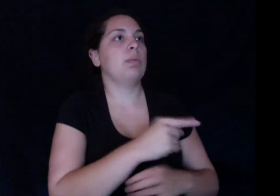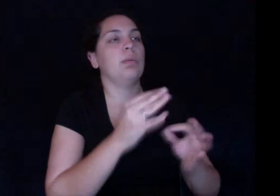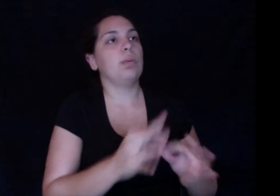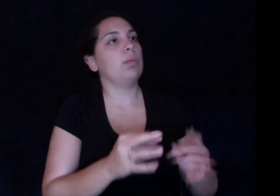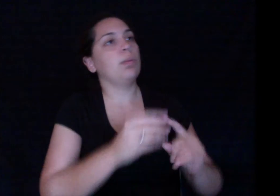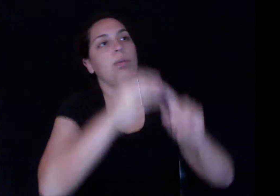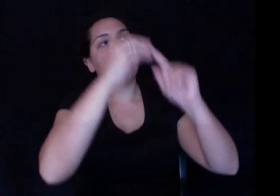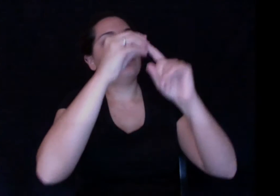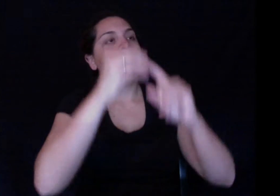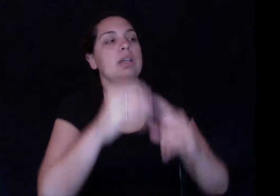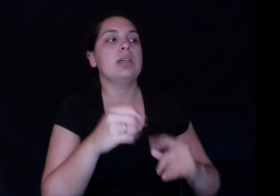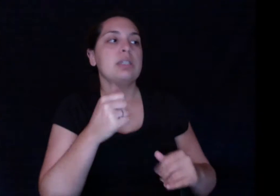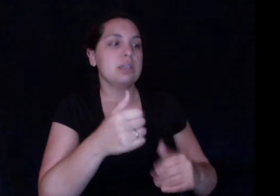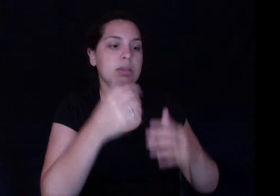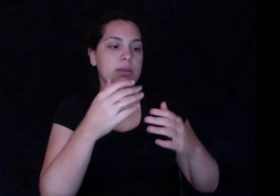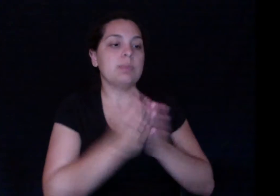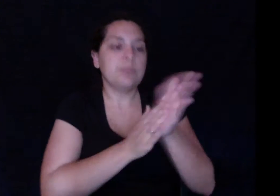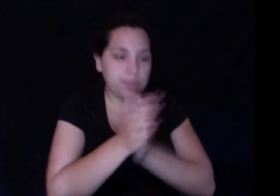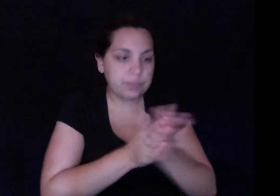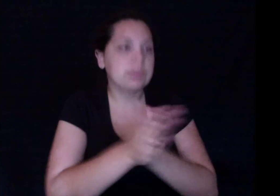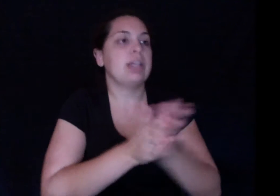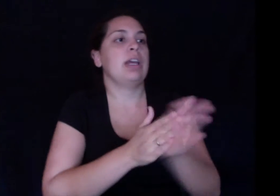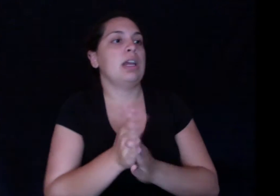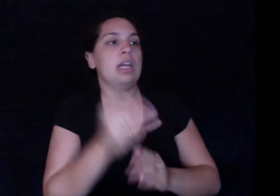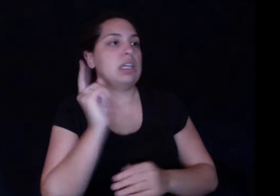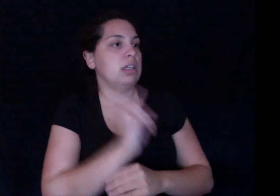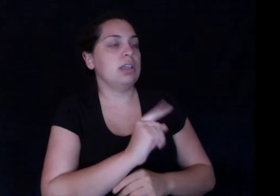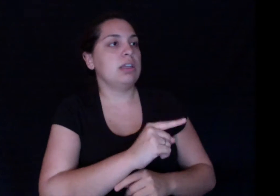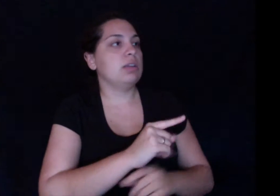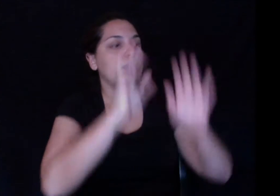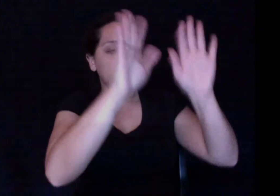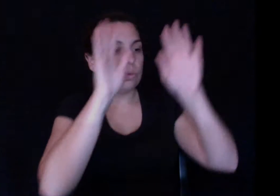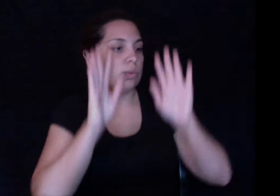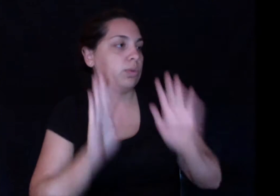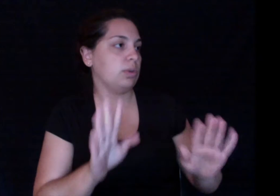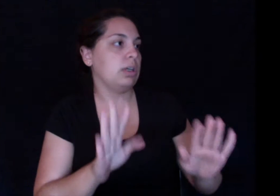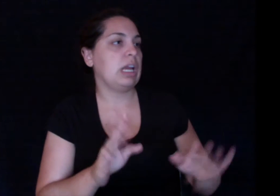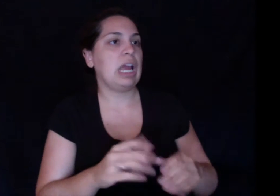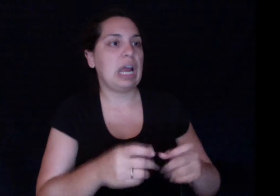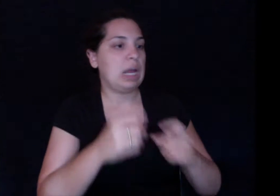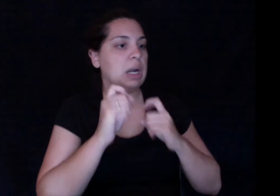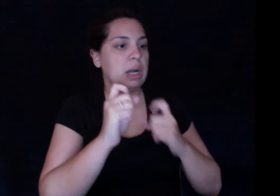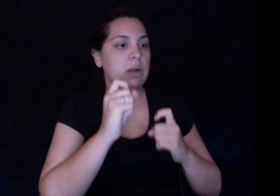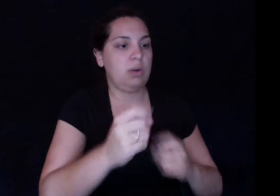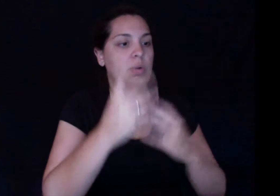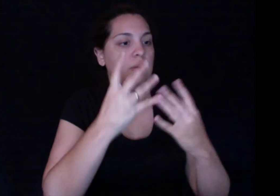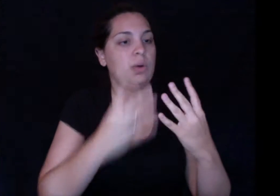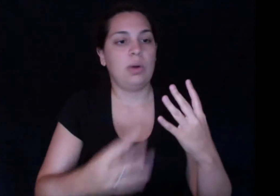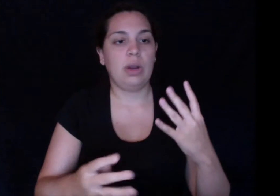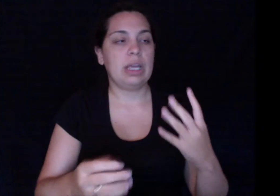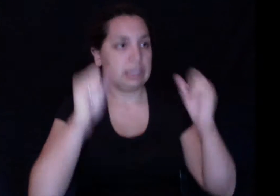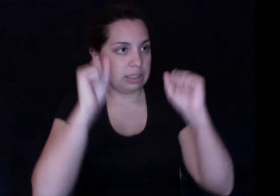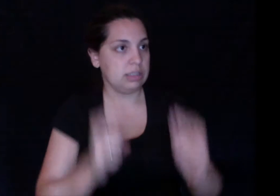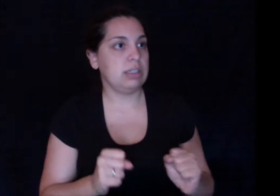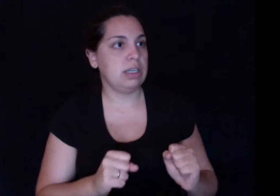there's no reason why so many people should be relying on James Harrison's blood alone. There are so many opportunities for us all to help out and make an impact in